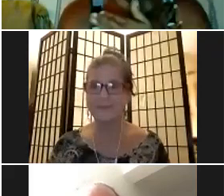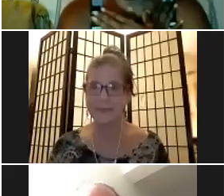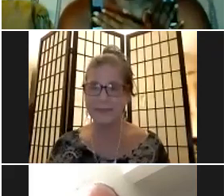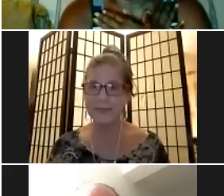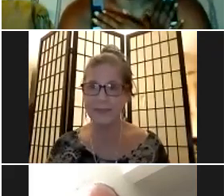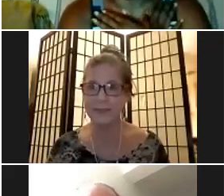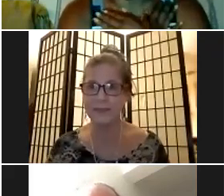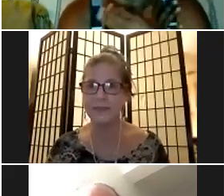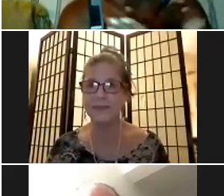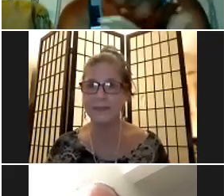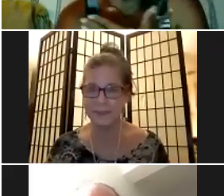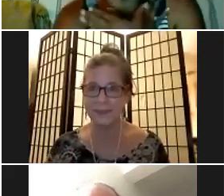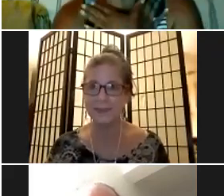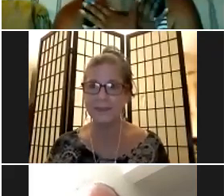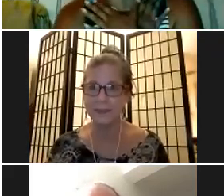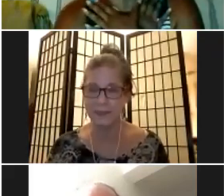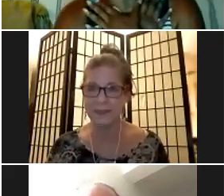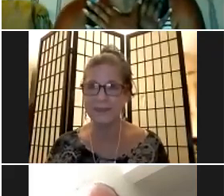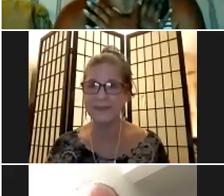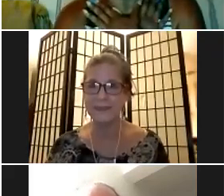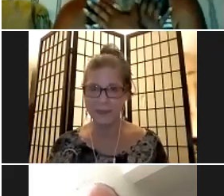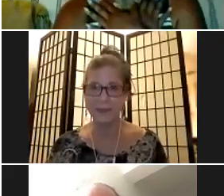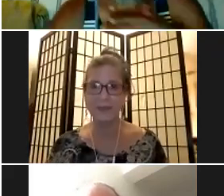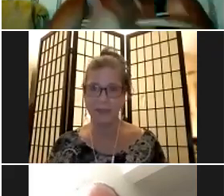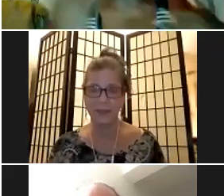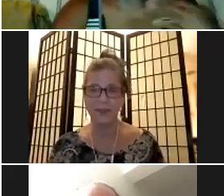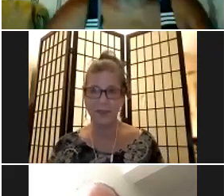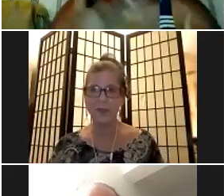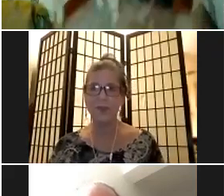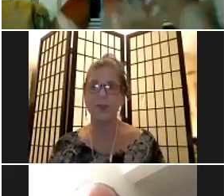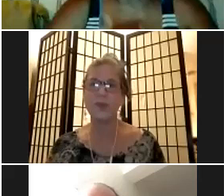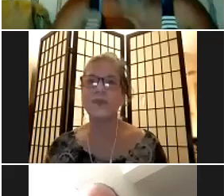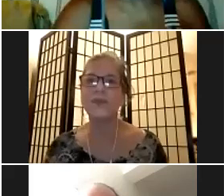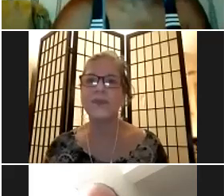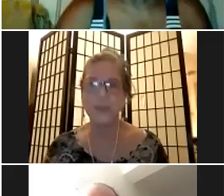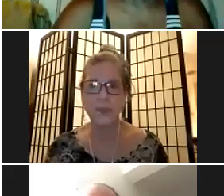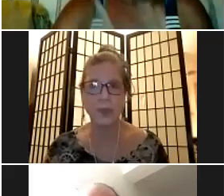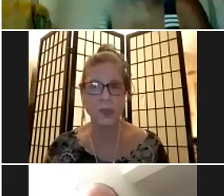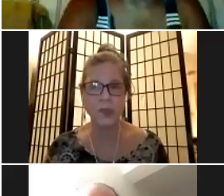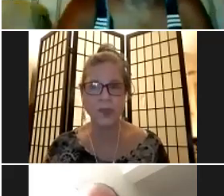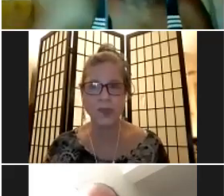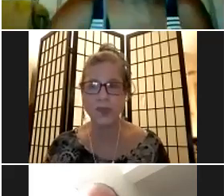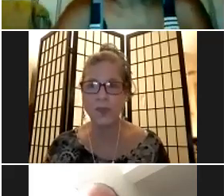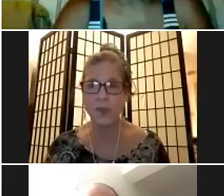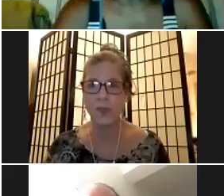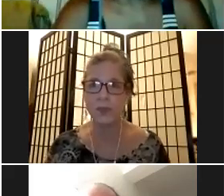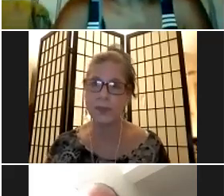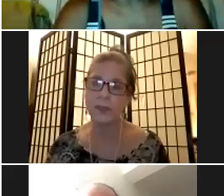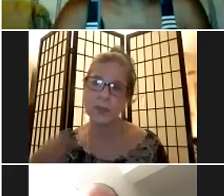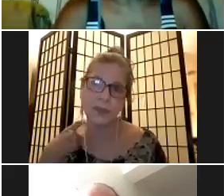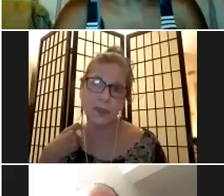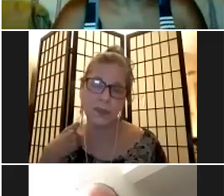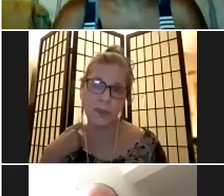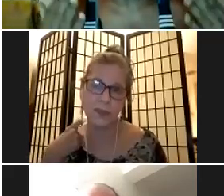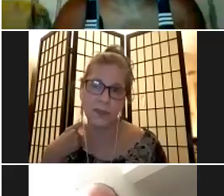she gave me my name. And that's and that's why I did it. And I adapted that from the ASL